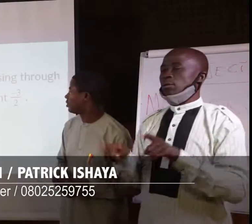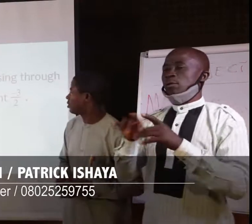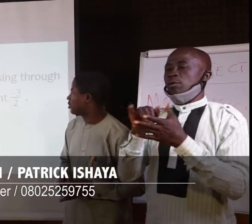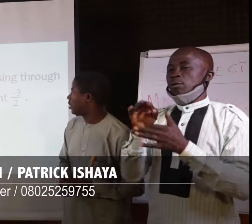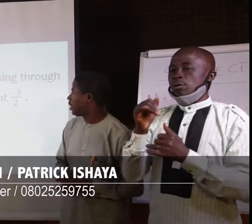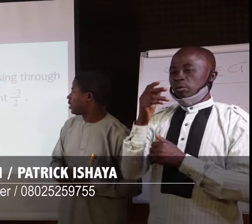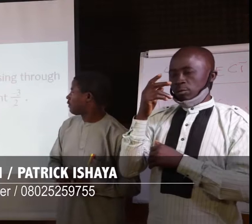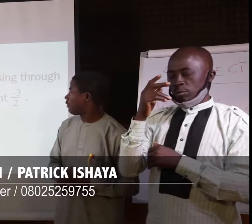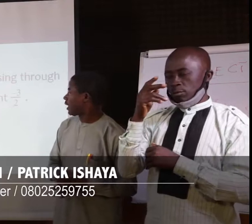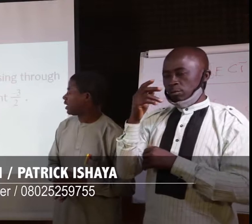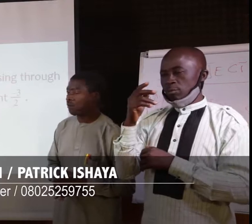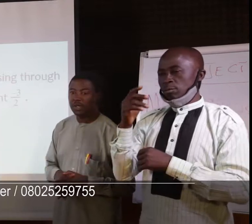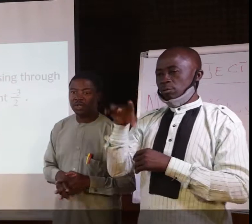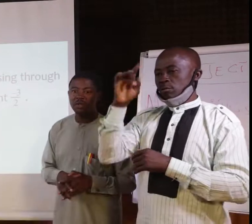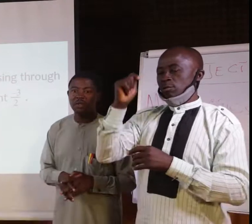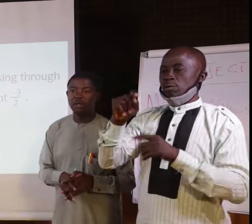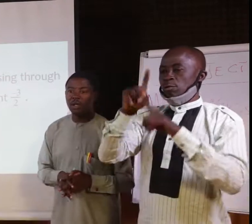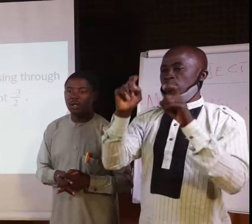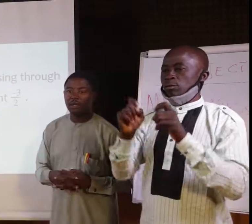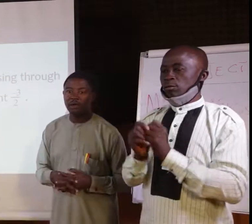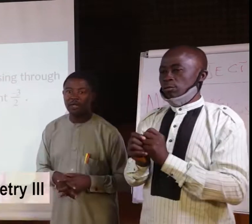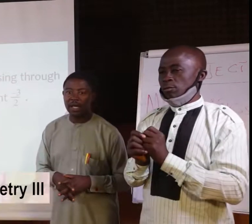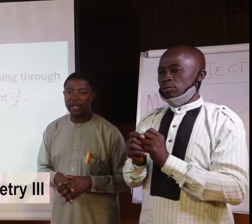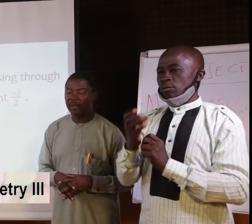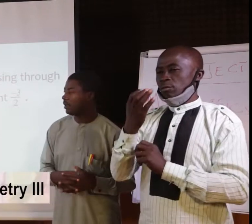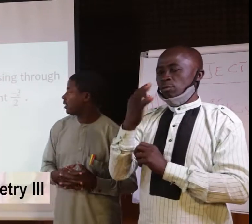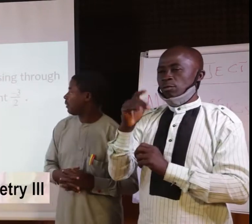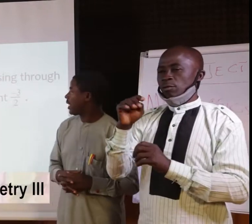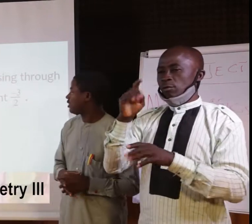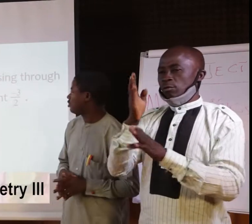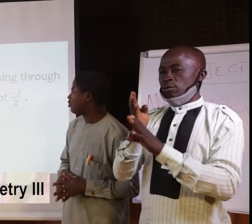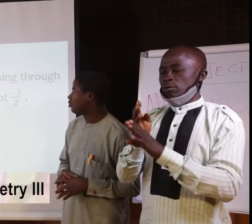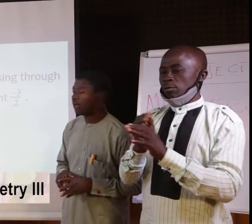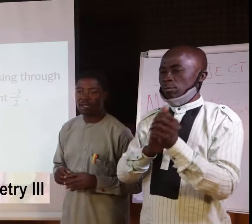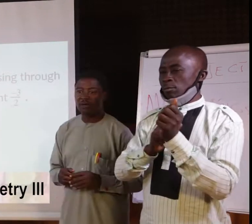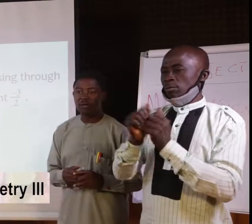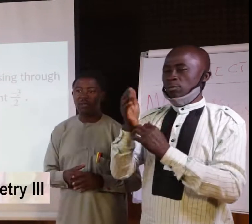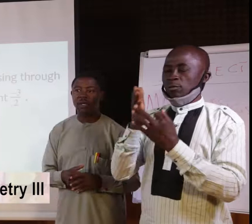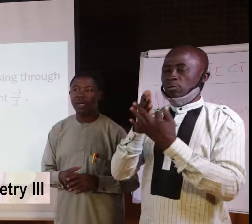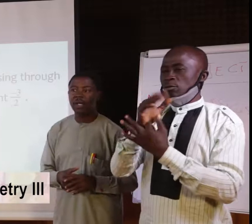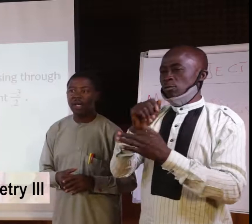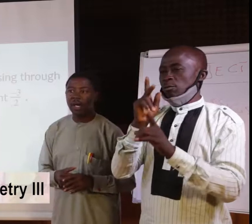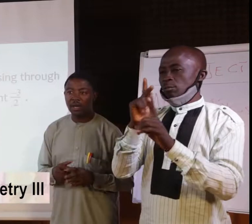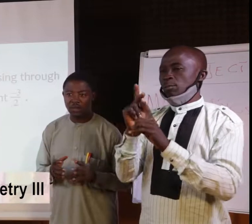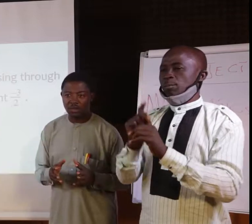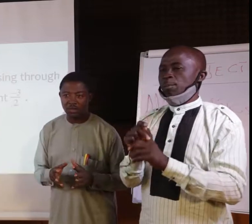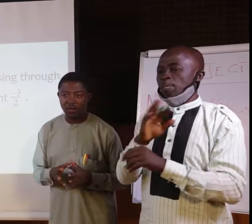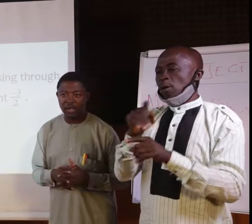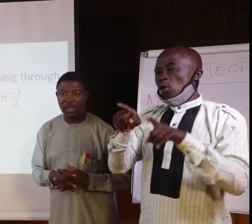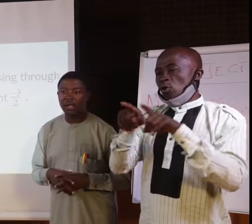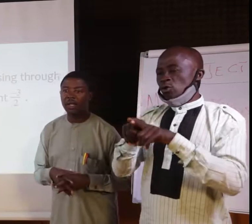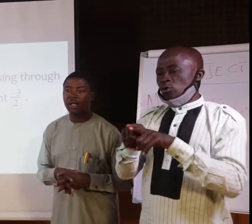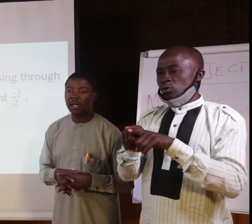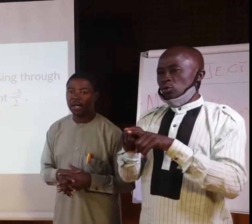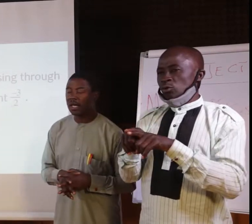be able to find the equation of a line passing through a given point and also